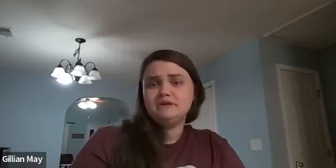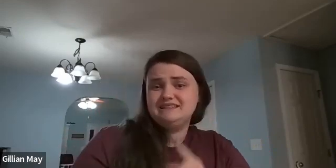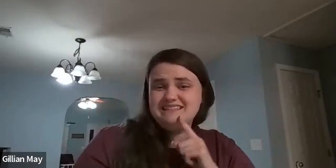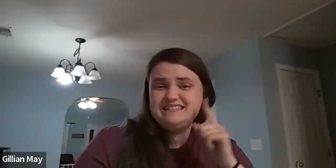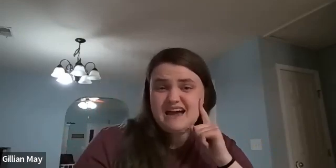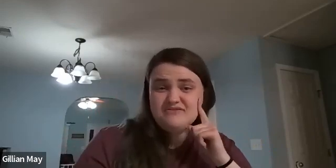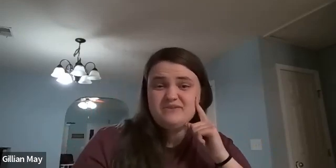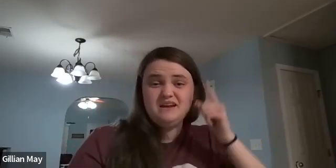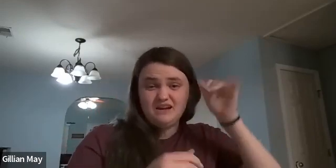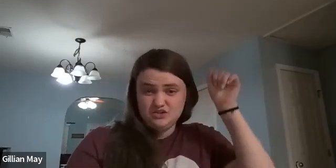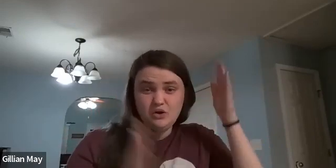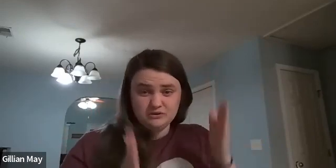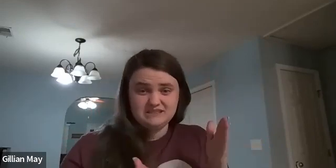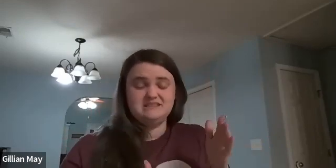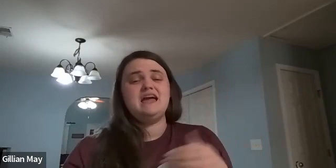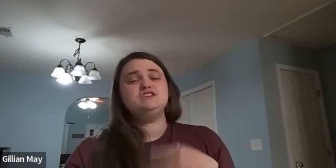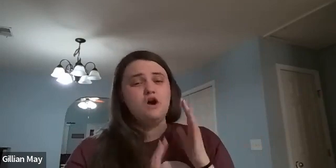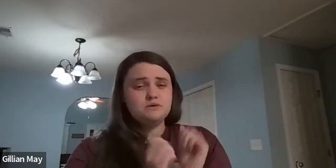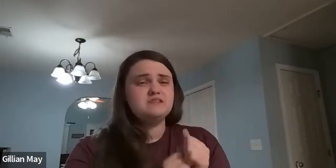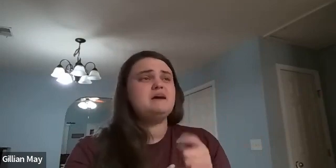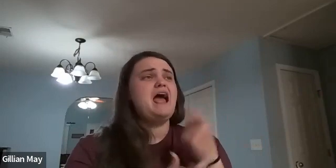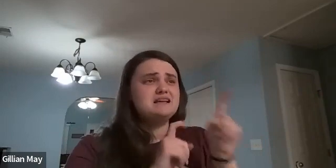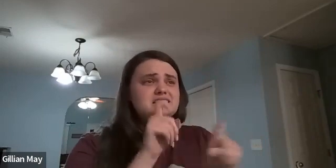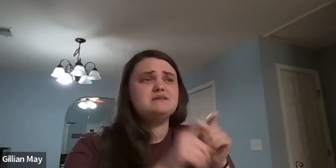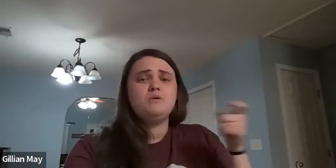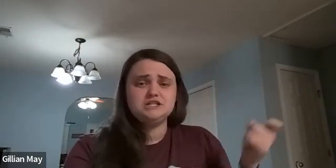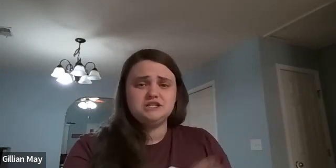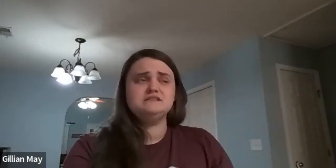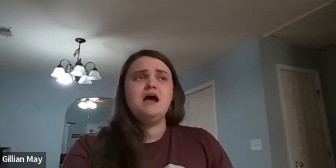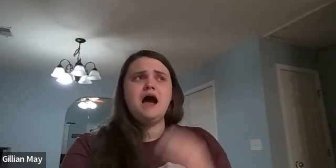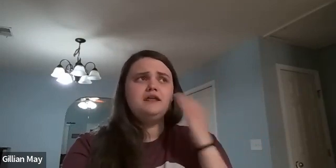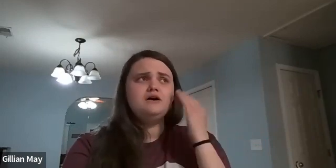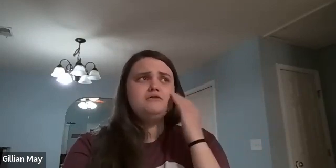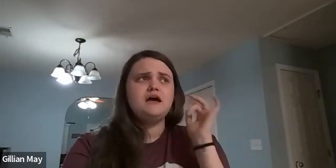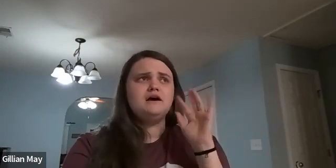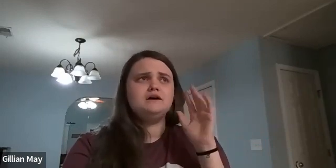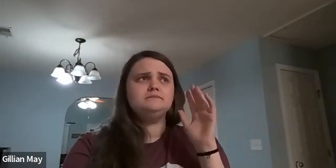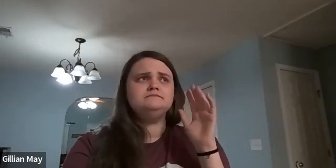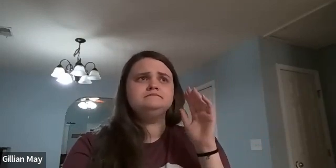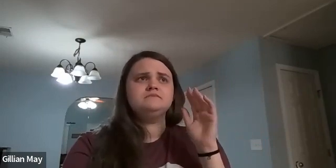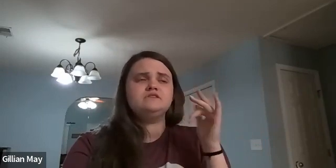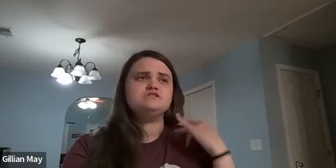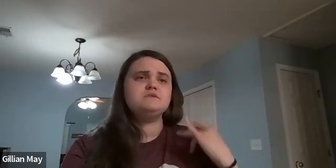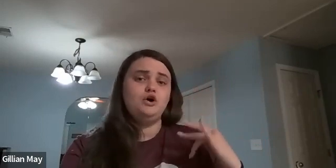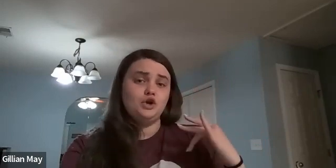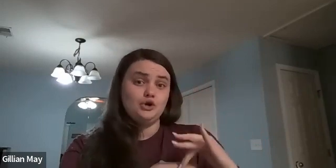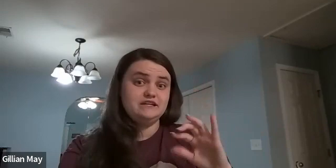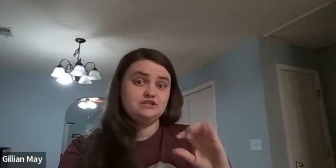with deaf adults and talking with them and asking them questions. I know that there's something called early